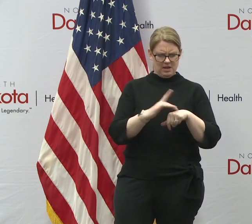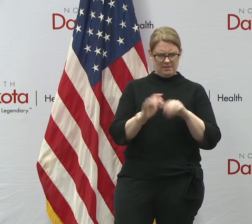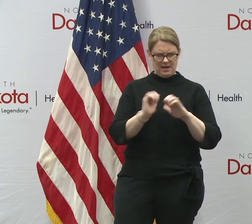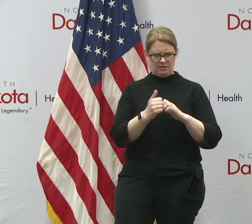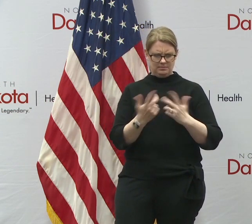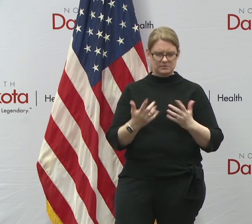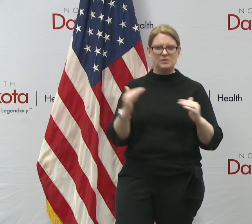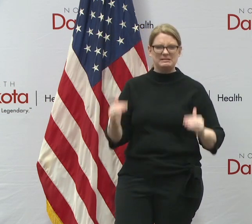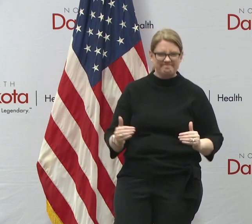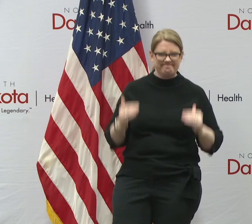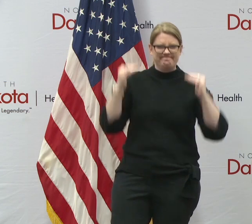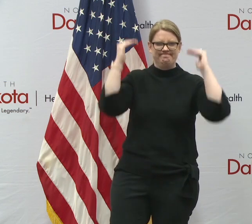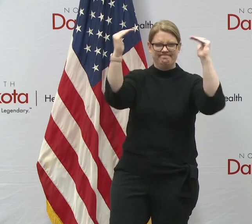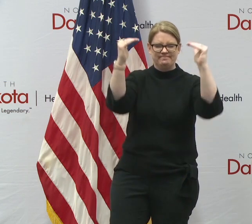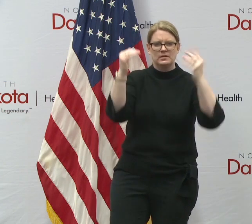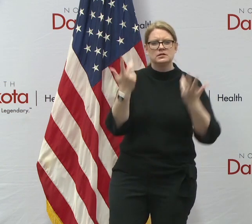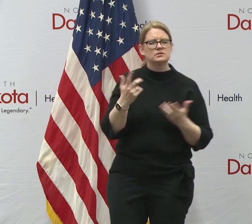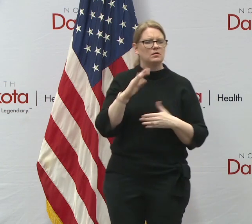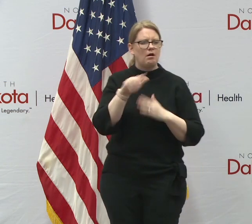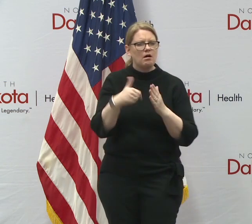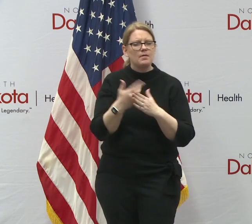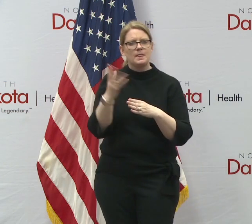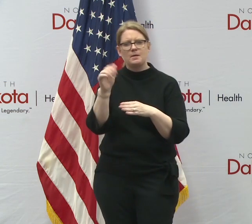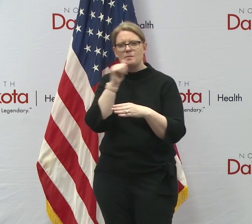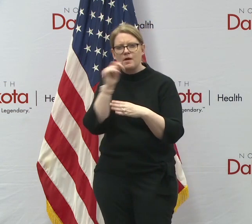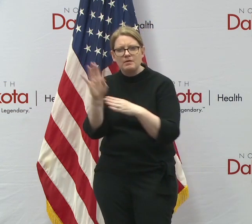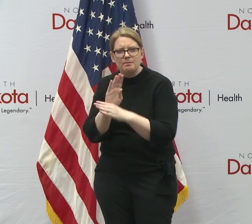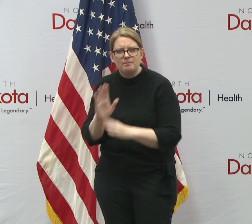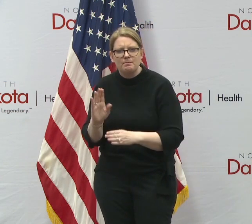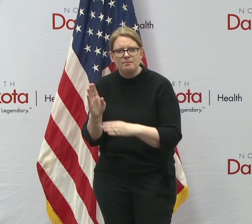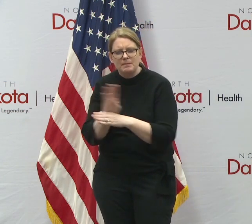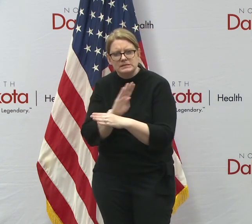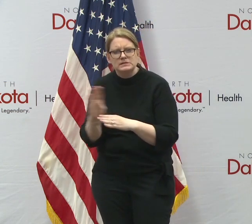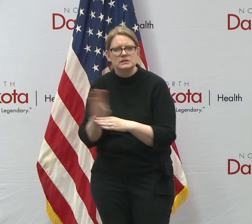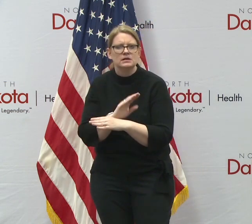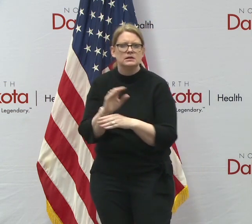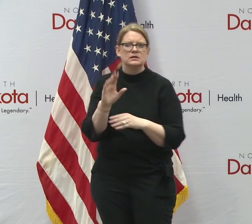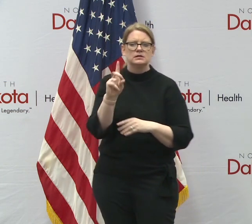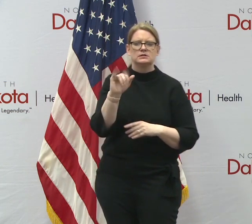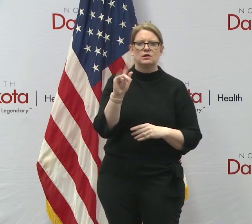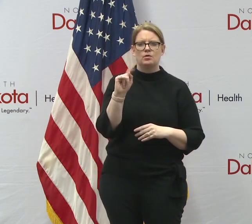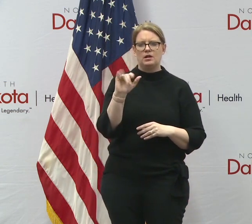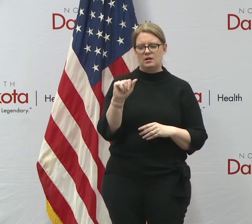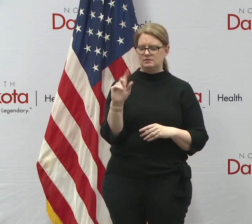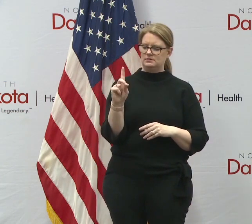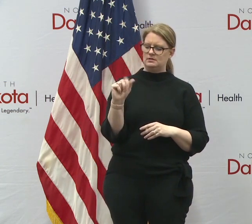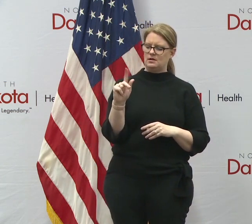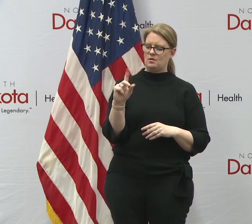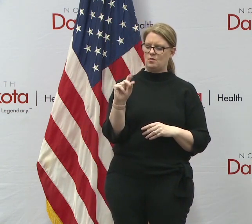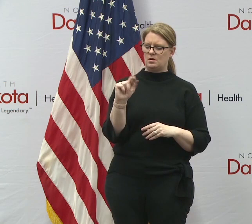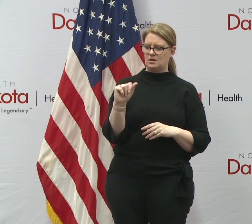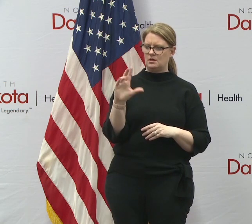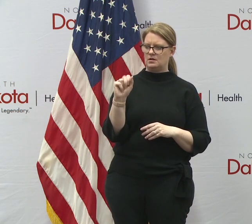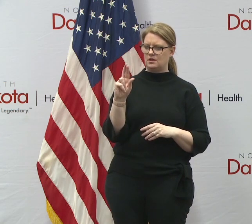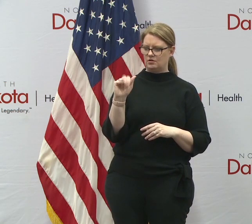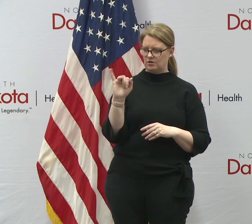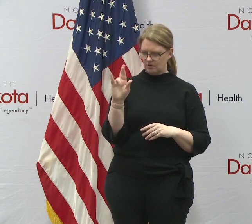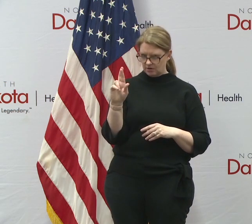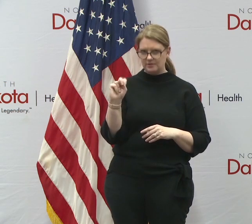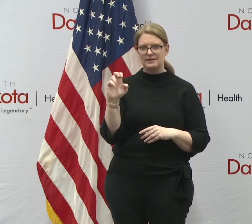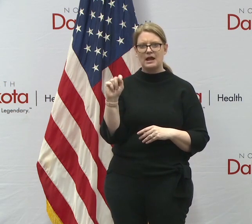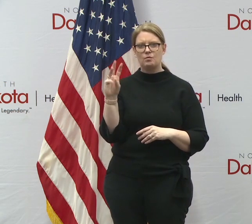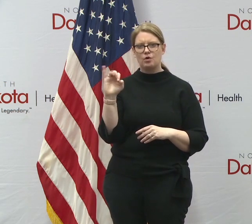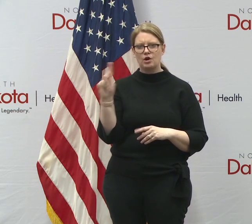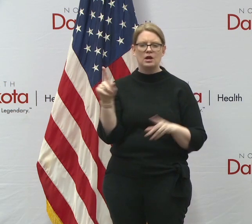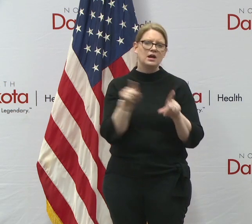of the private partners and the carriers like the Dakota Carrier Network and the telecom companies I